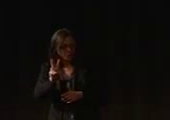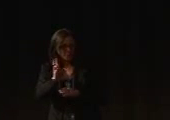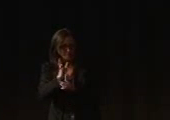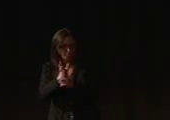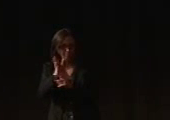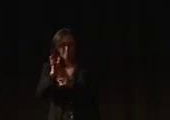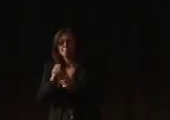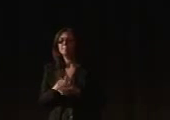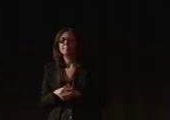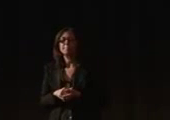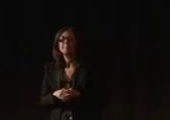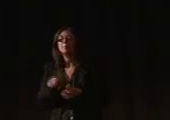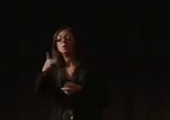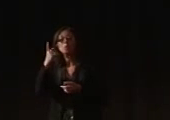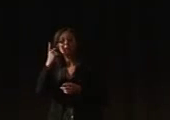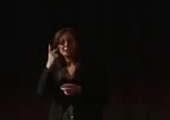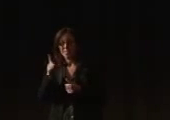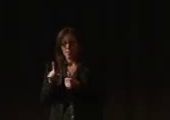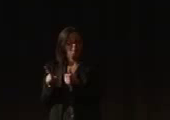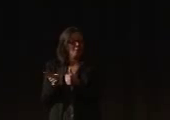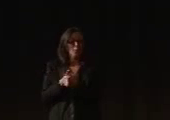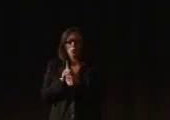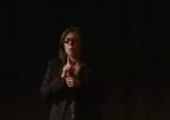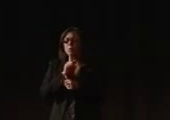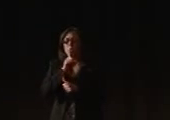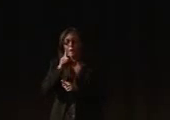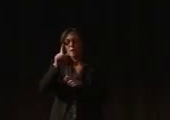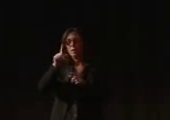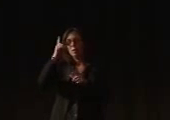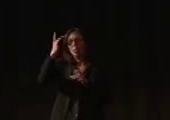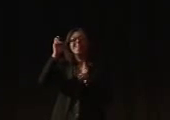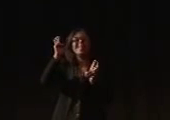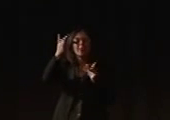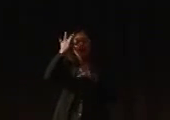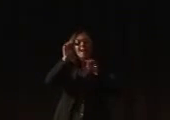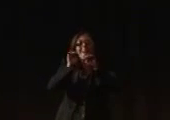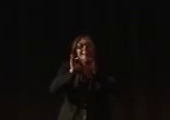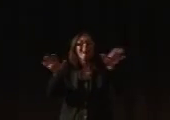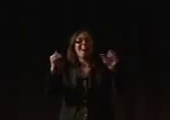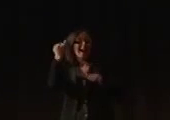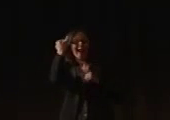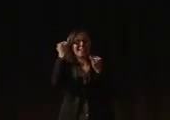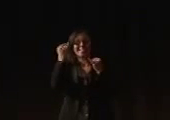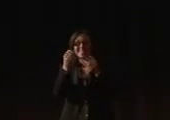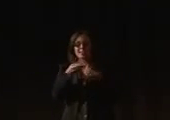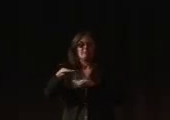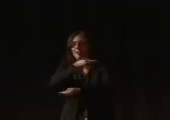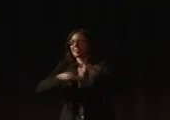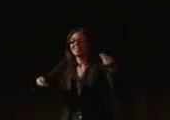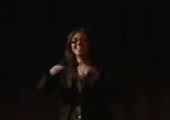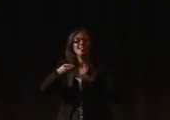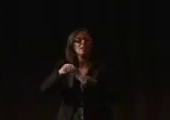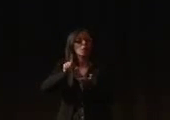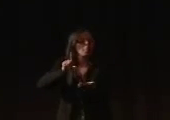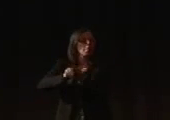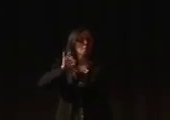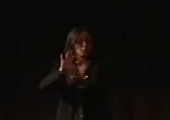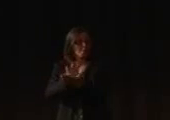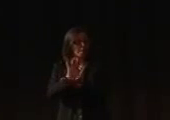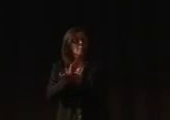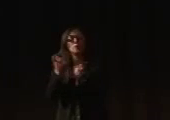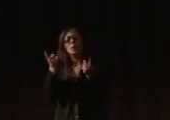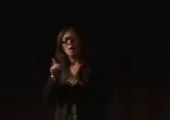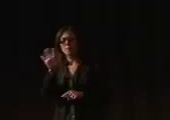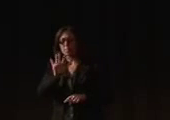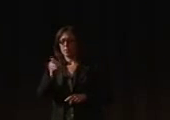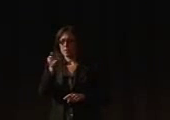real epidemic activity, a flurry of publishing of papers, happened around 1900.